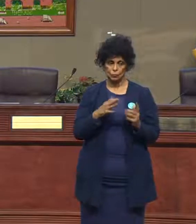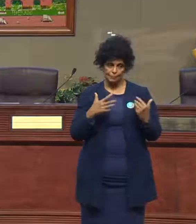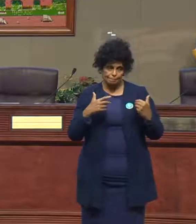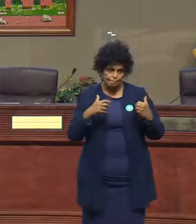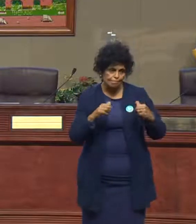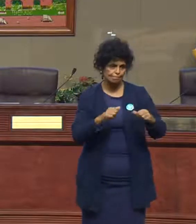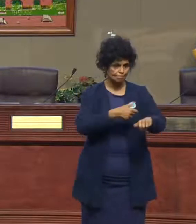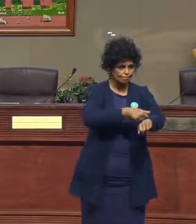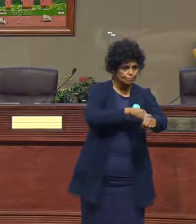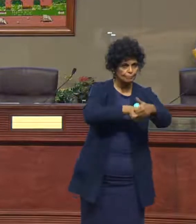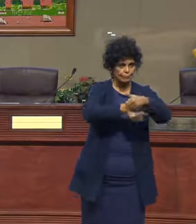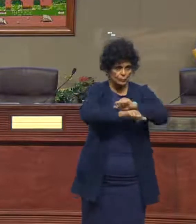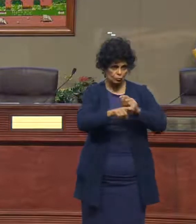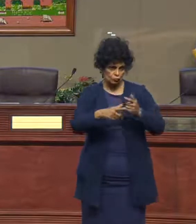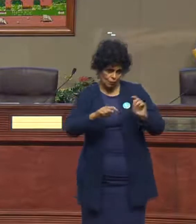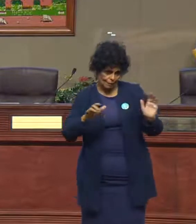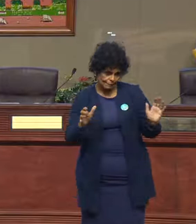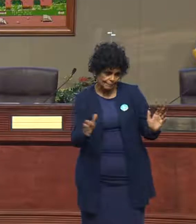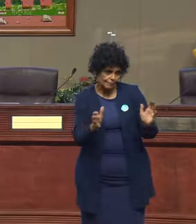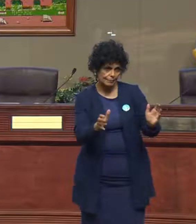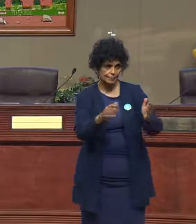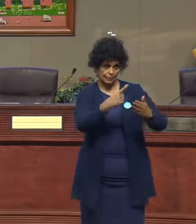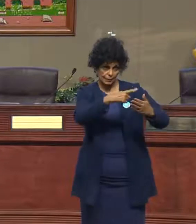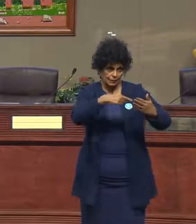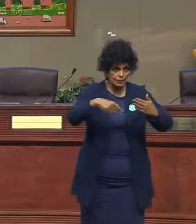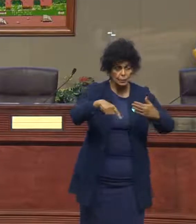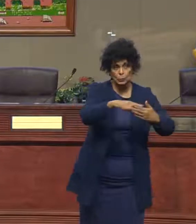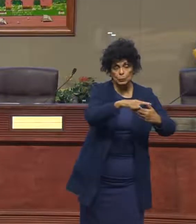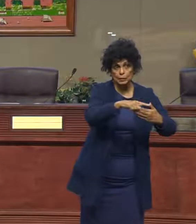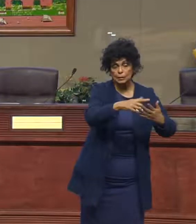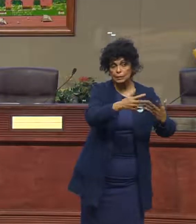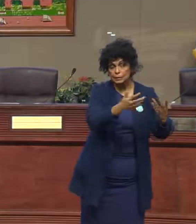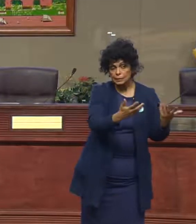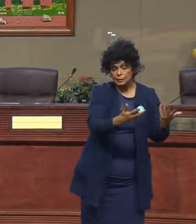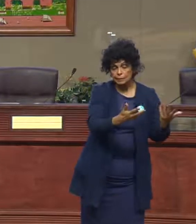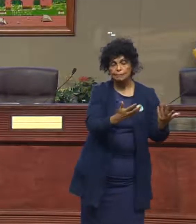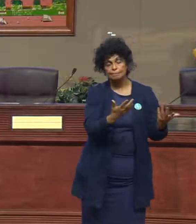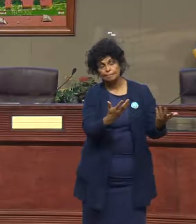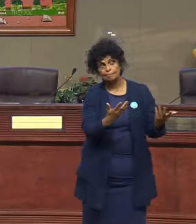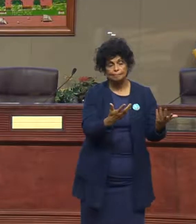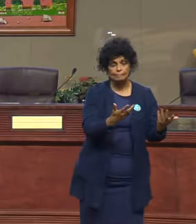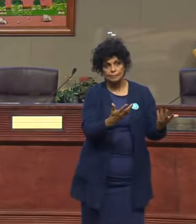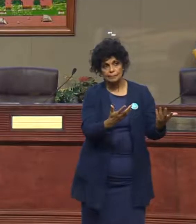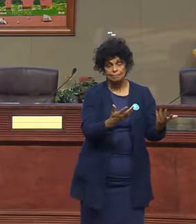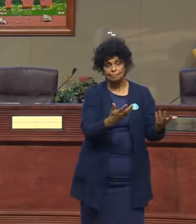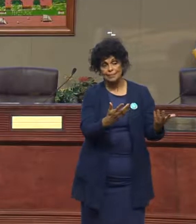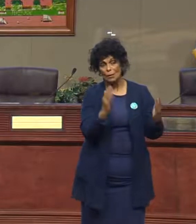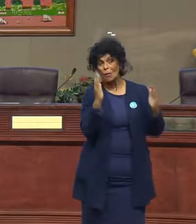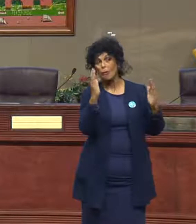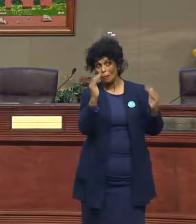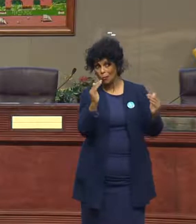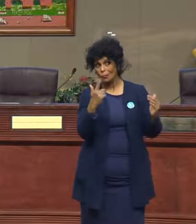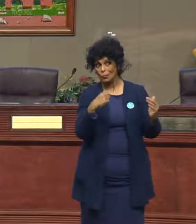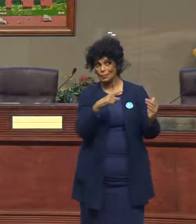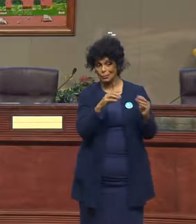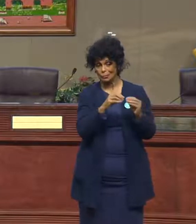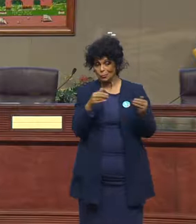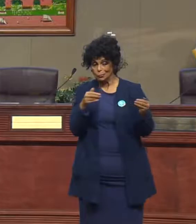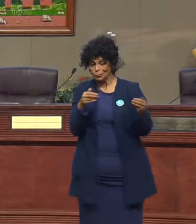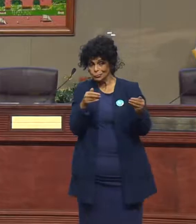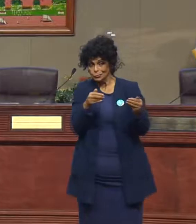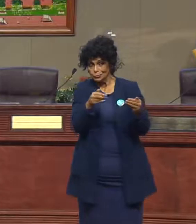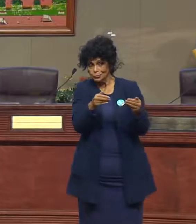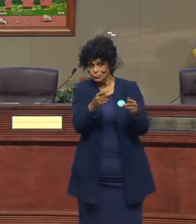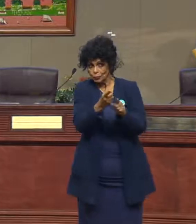going to engage with next week. I hope that we can get closer to a number. But going from